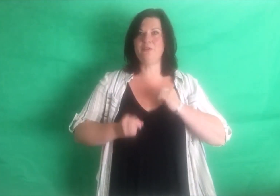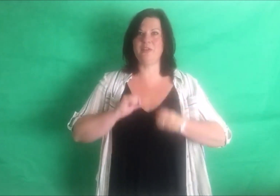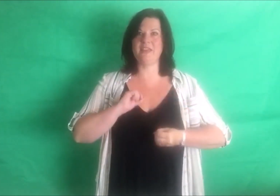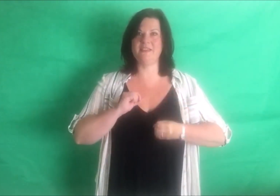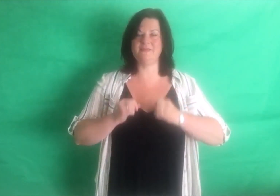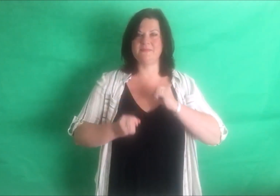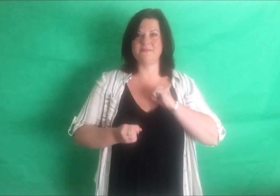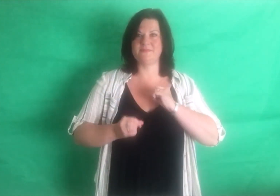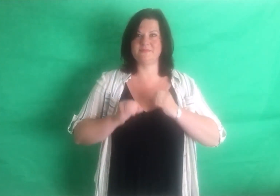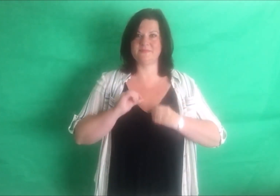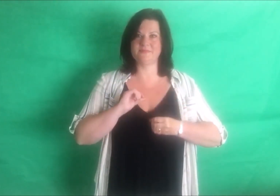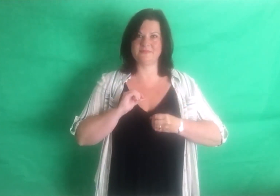Fluffy.